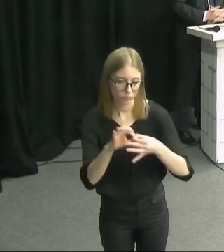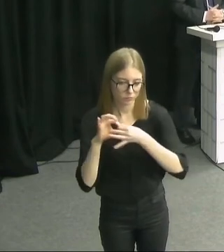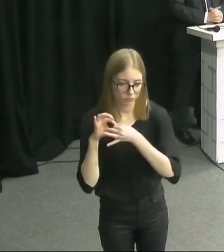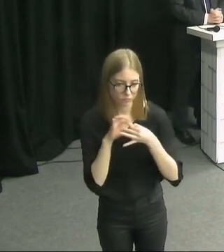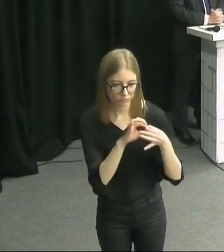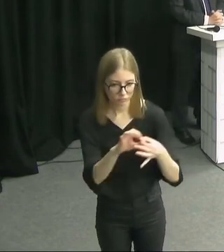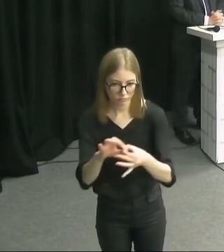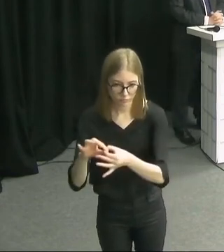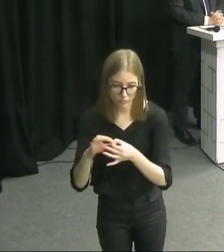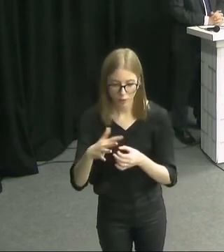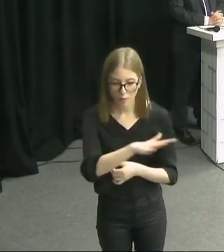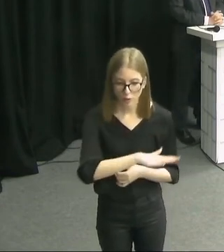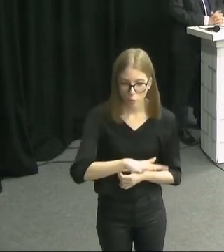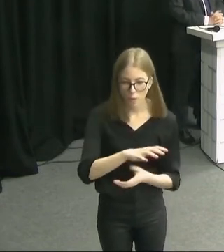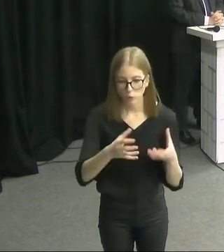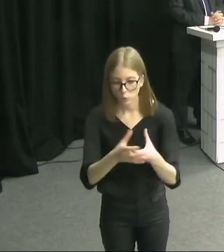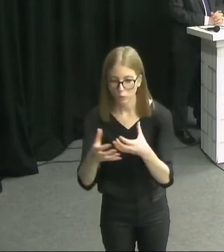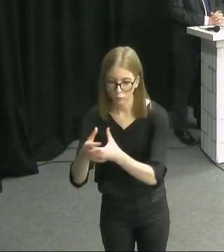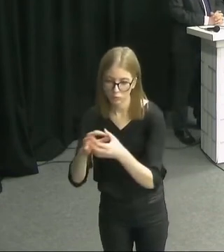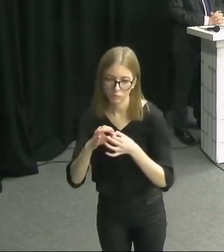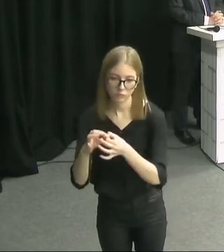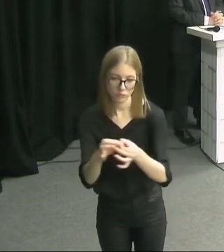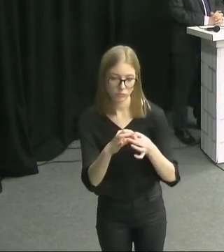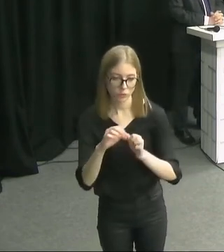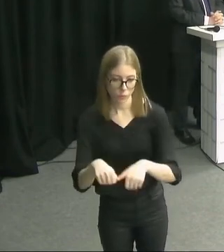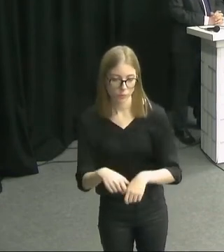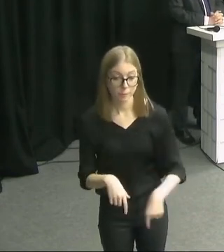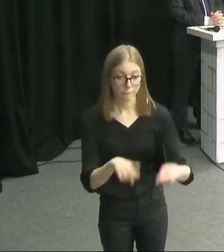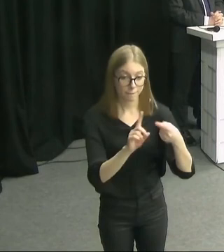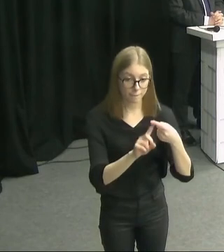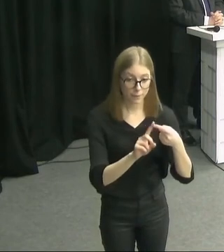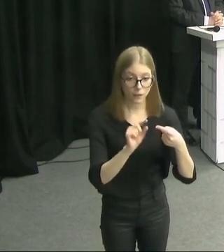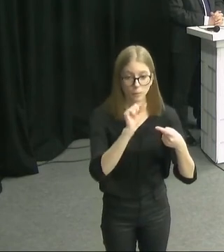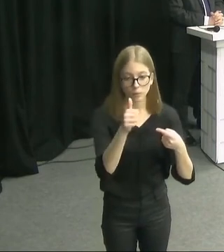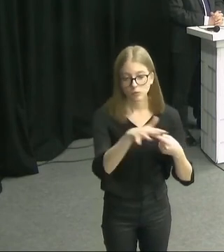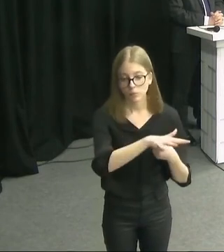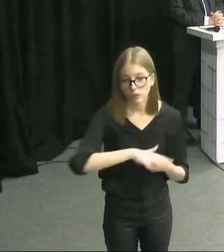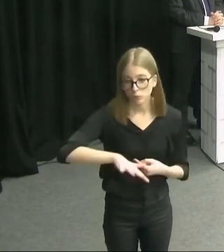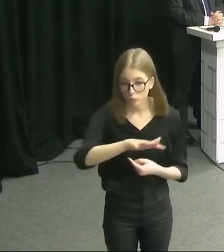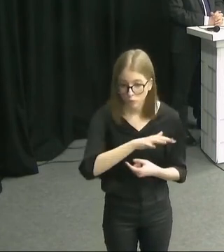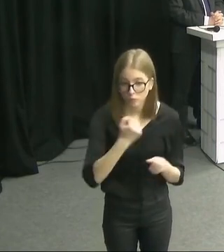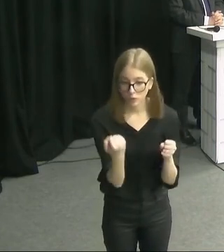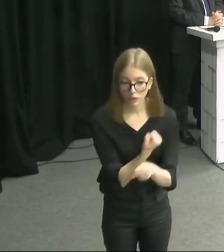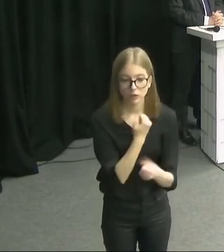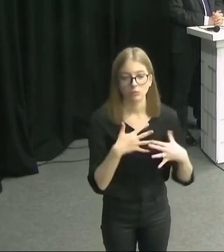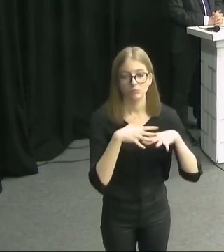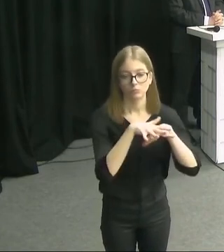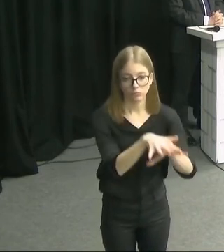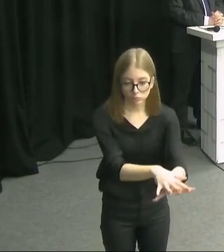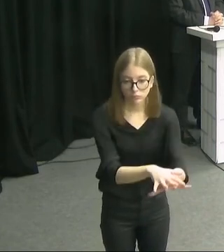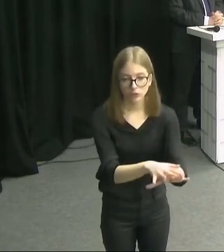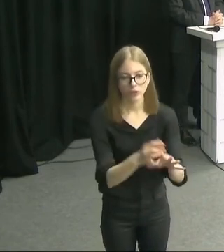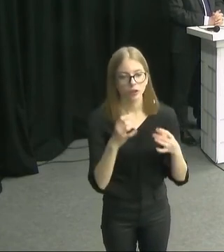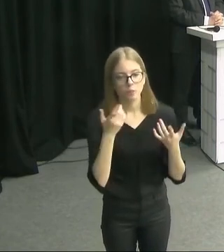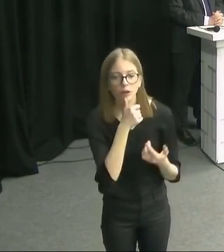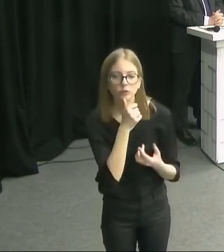is what binds us, what binds the community, different community groups. So common